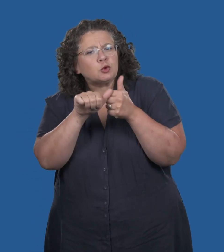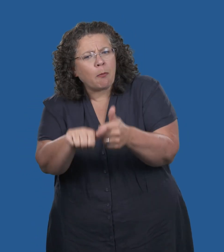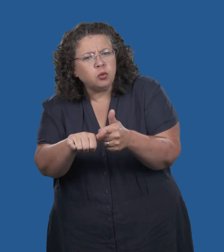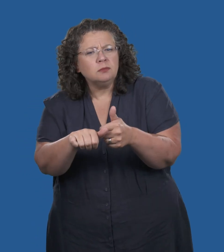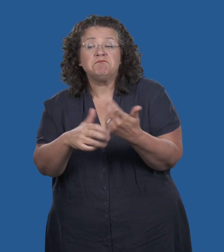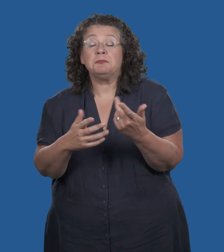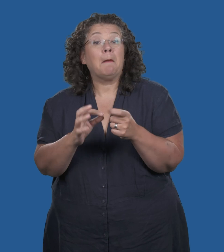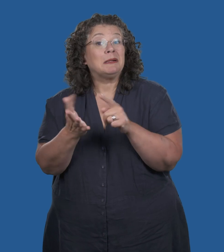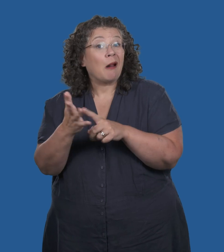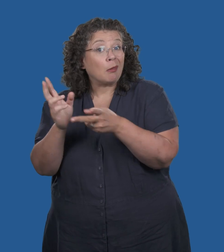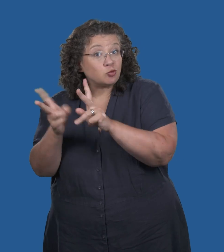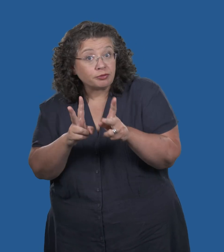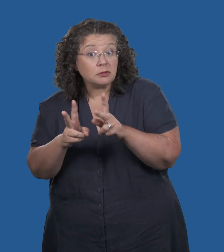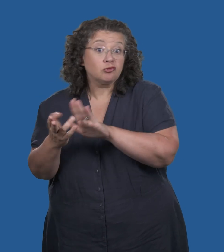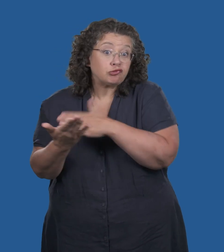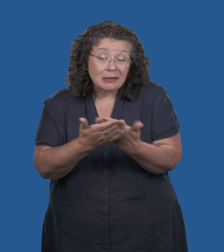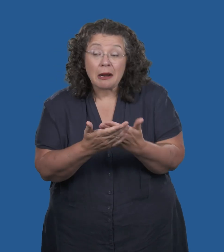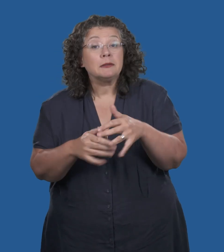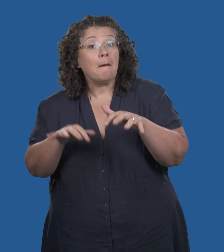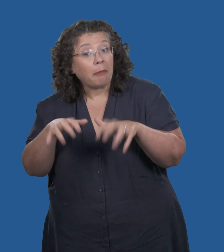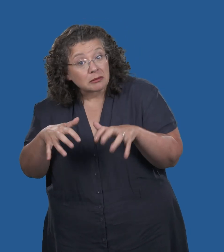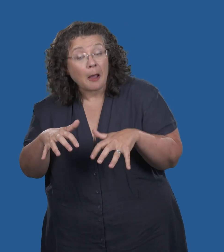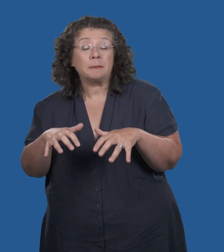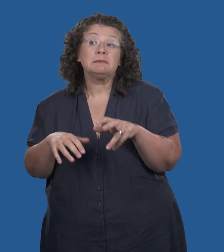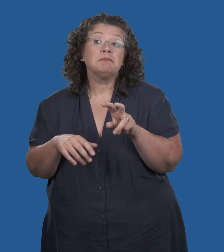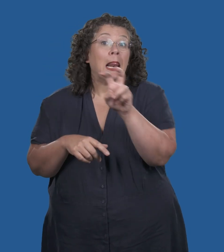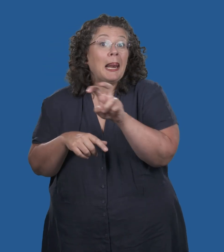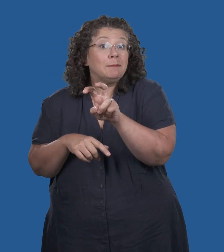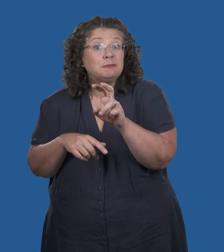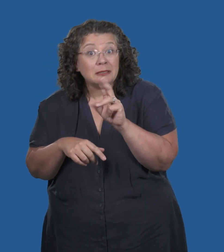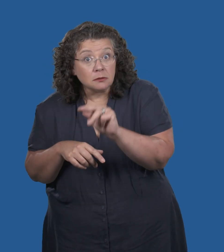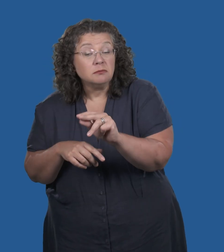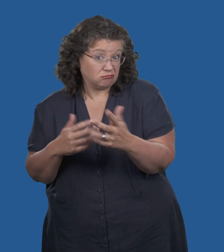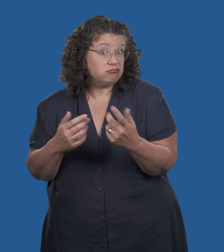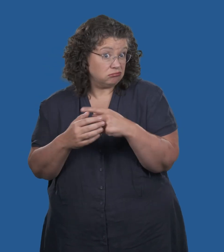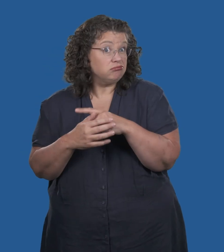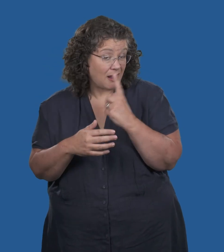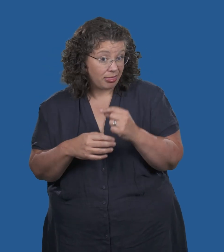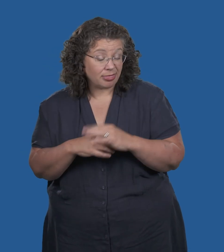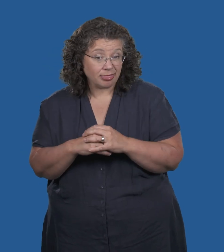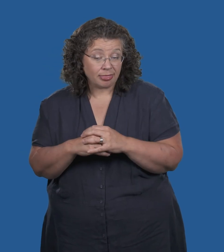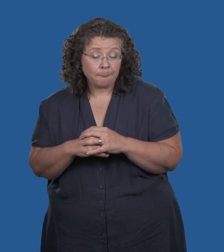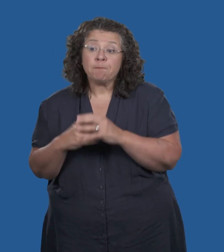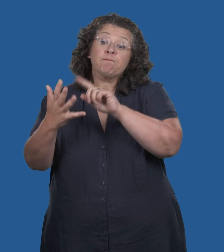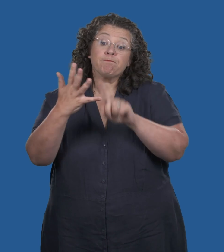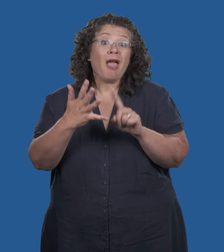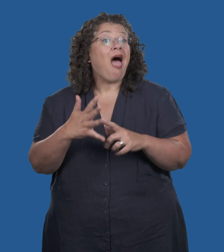Communication support workers such as BSL interpreters, palantypists and lip